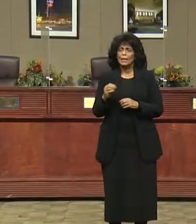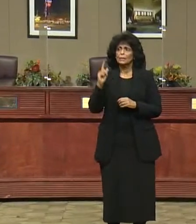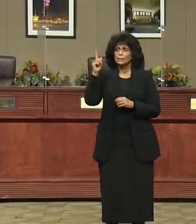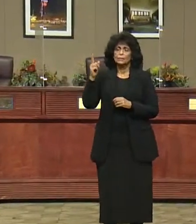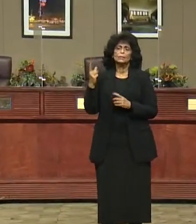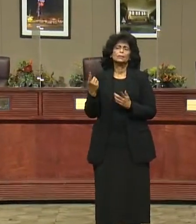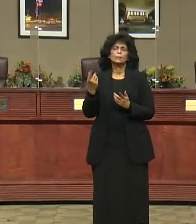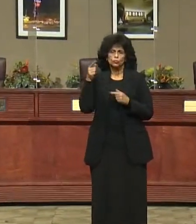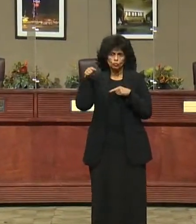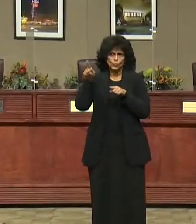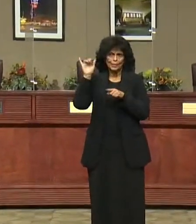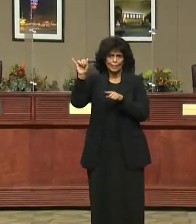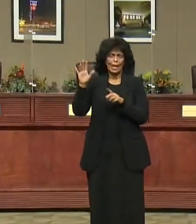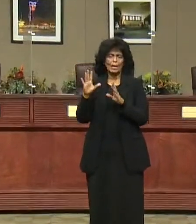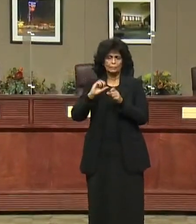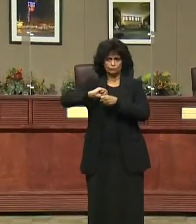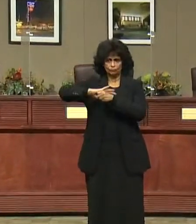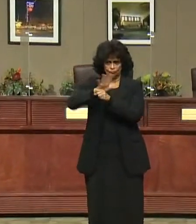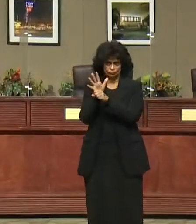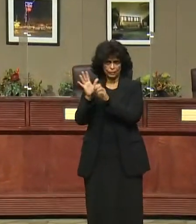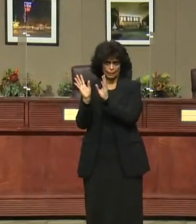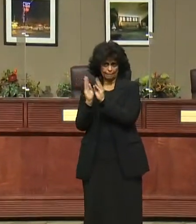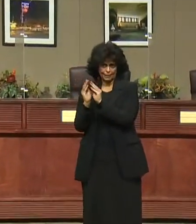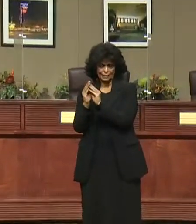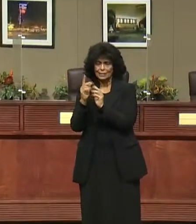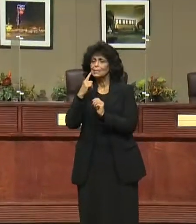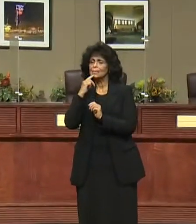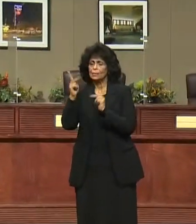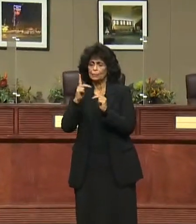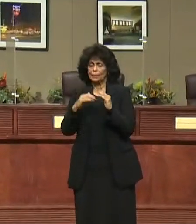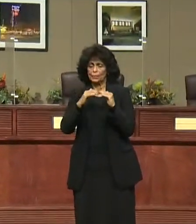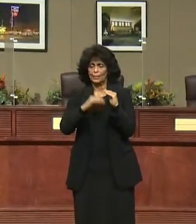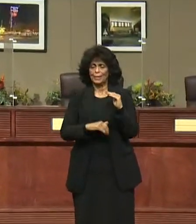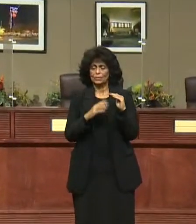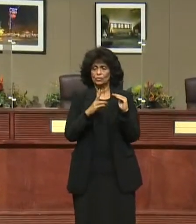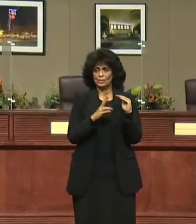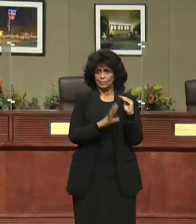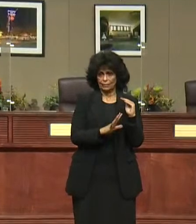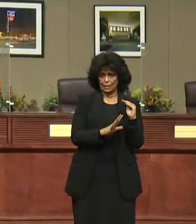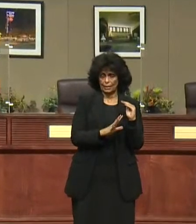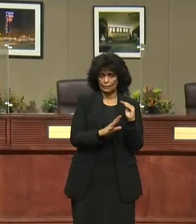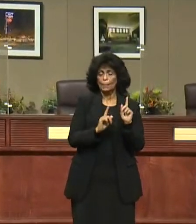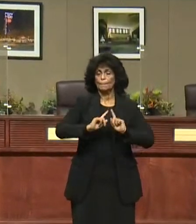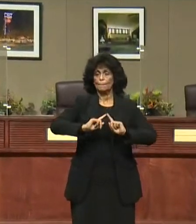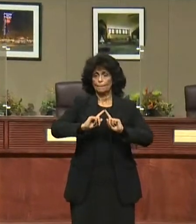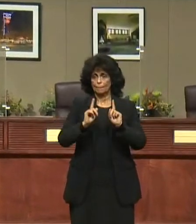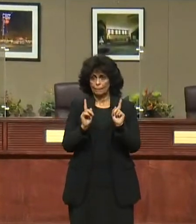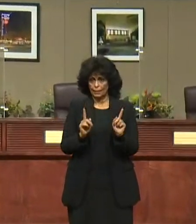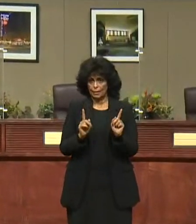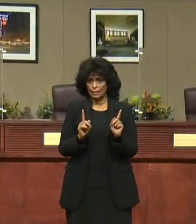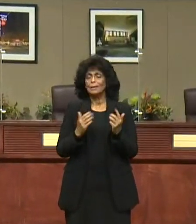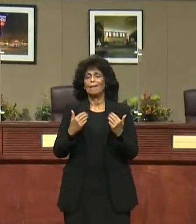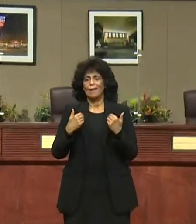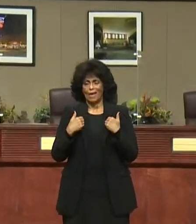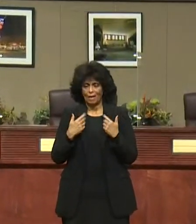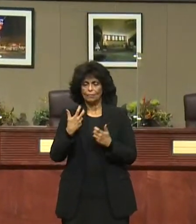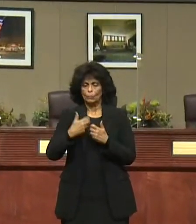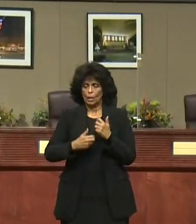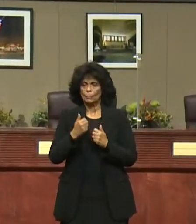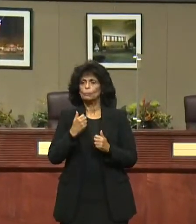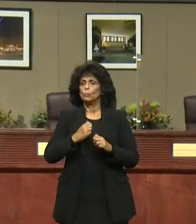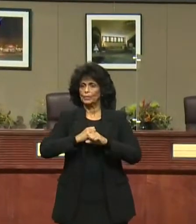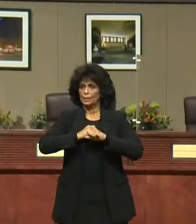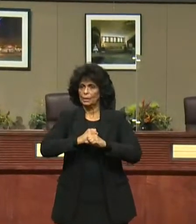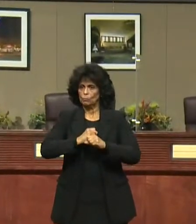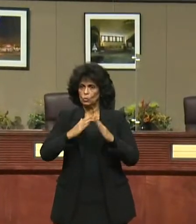bit about people who are under 65 but who are immunocompromised and their